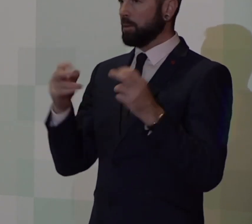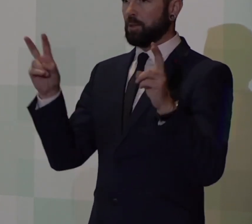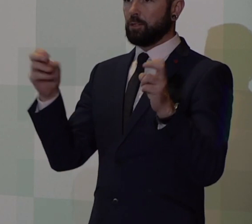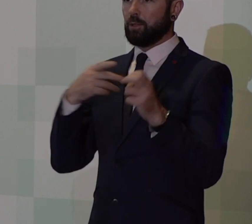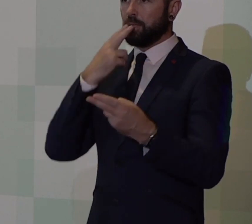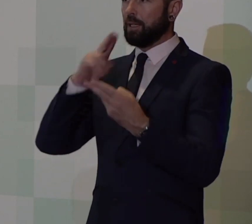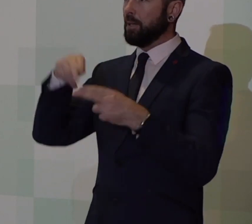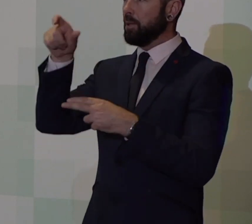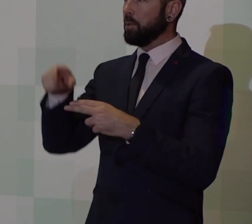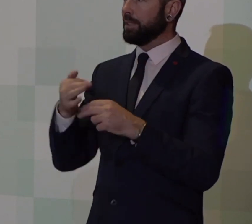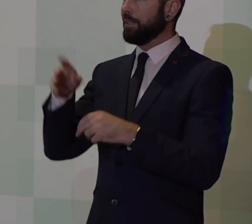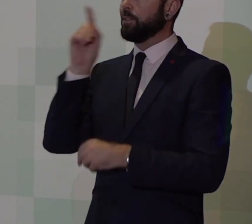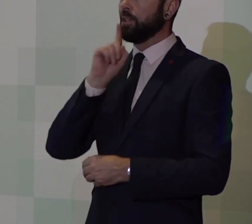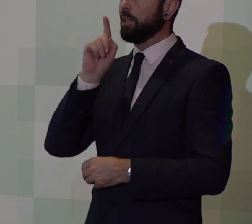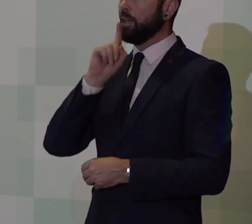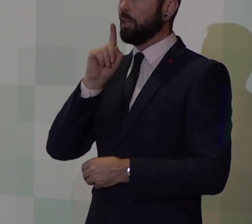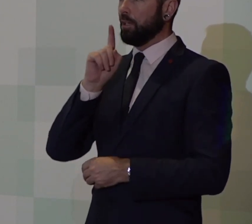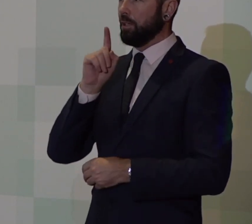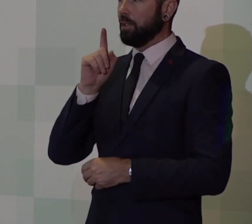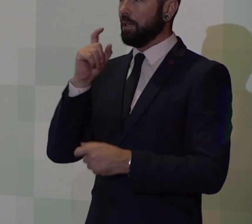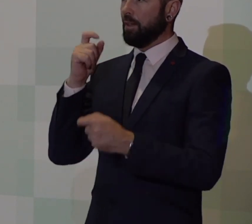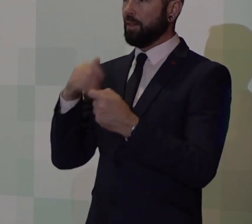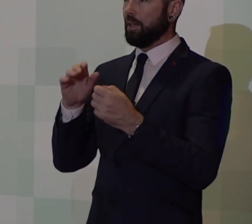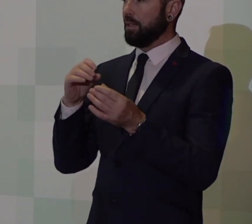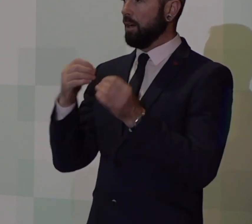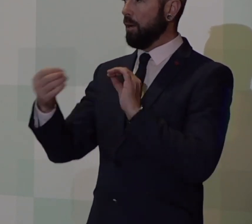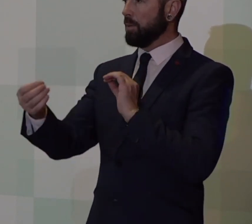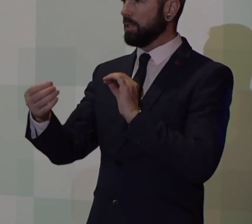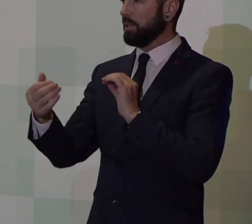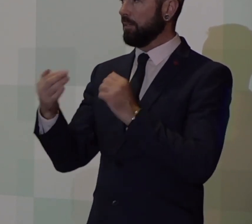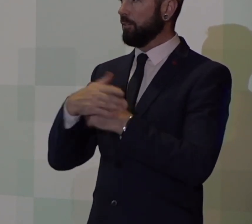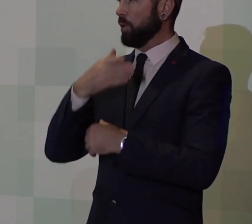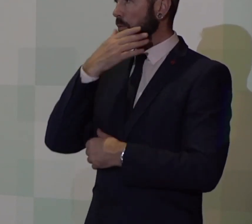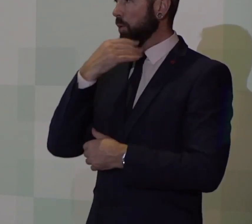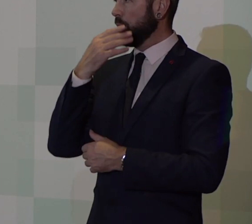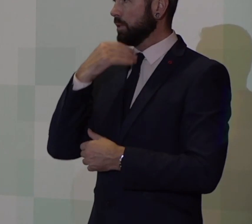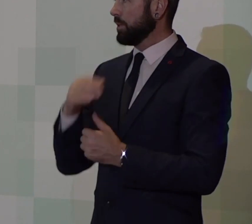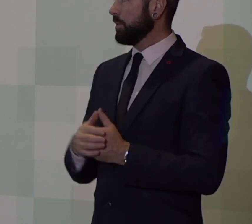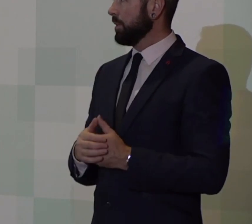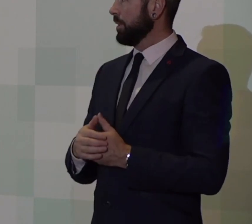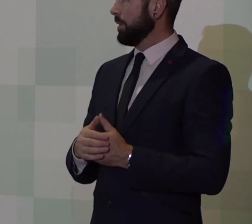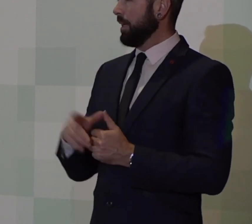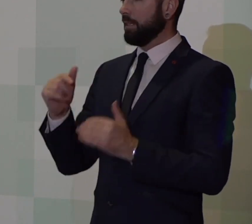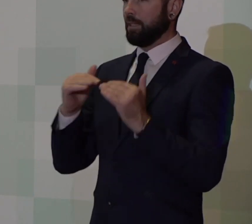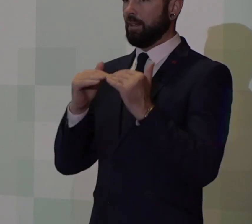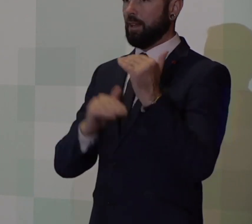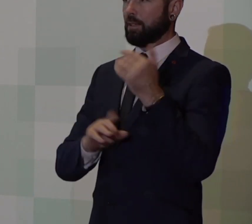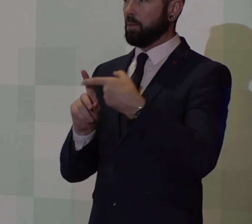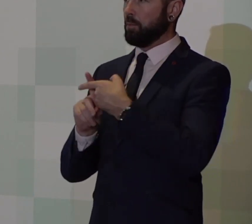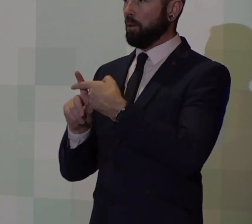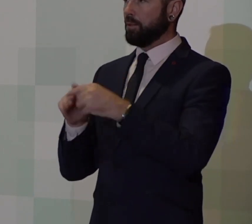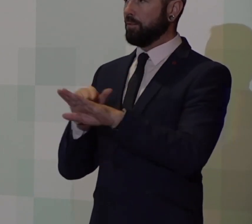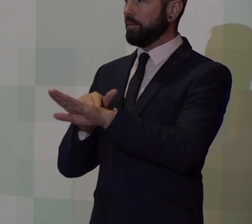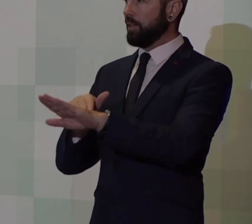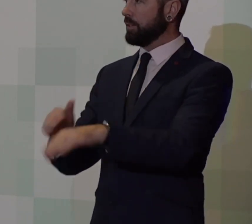to be called as a girl than the opposite for boys, and which has a less positive